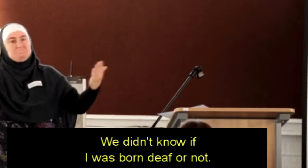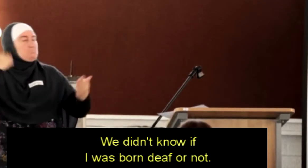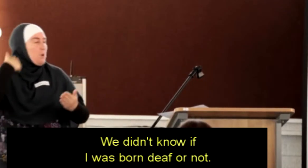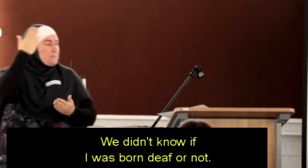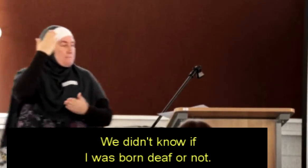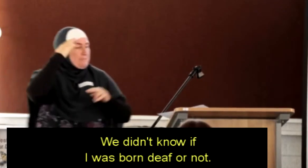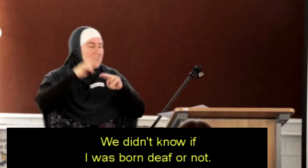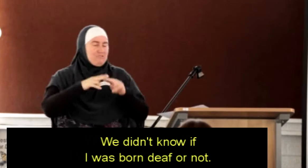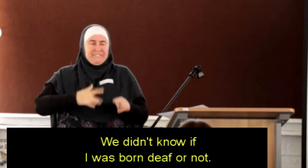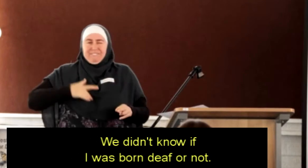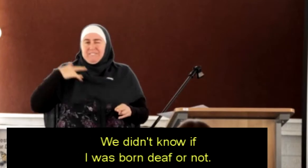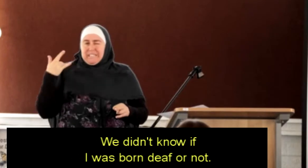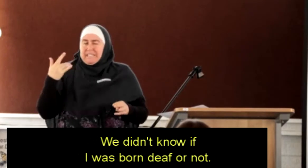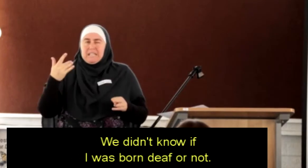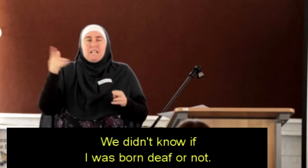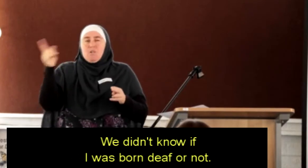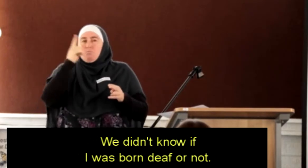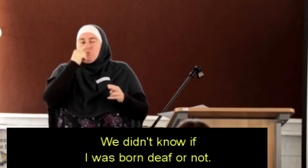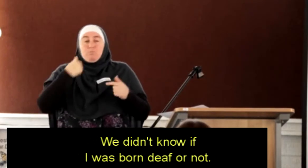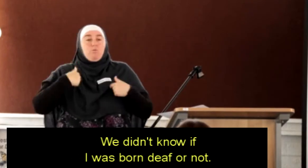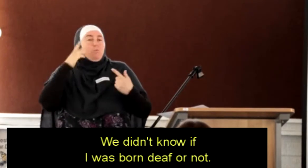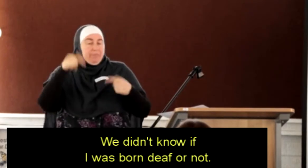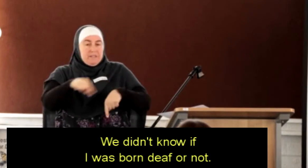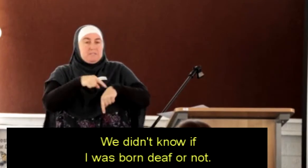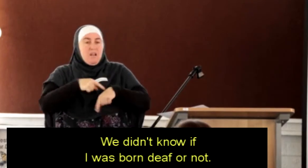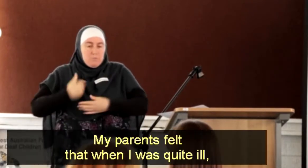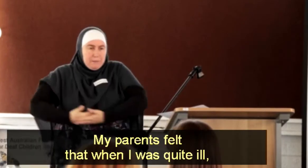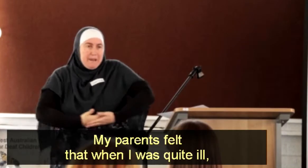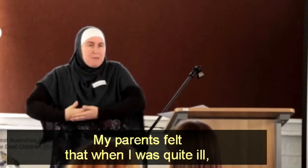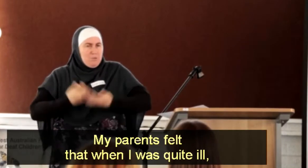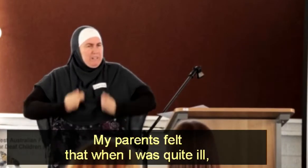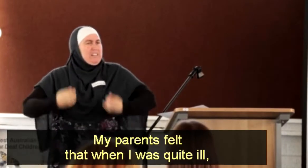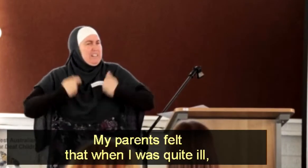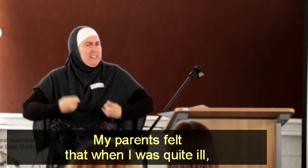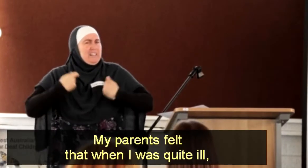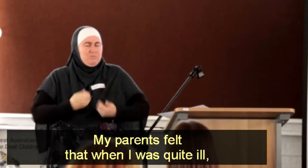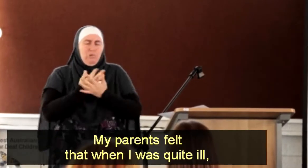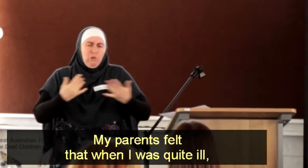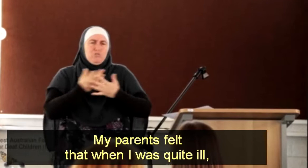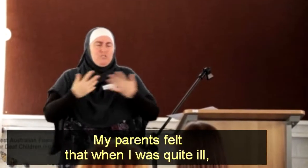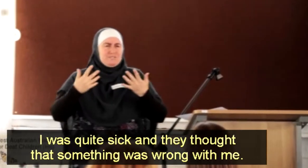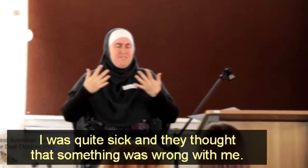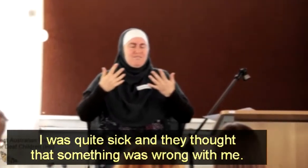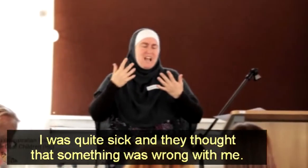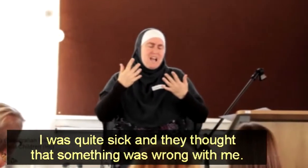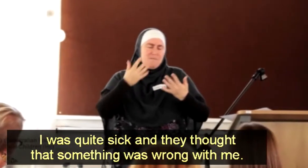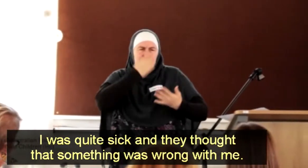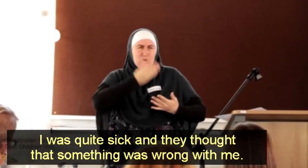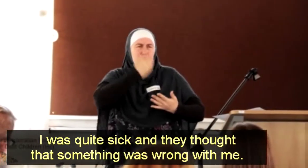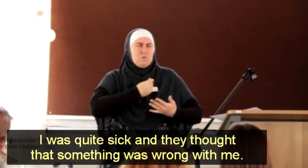We didn't know if I was born deaf or not. My parents felt that when I was quite ill, I was quite sick, so they thought something was